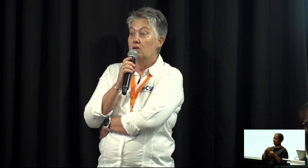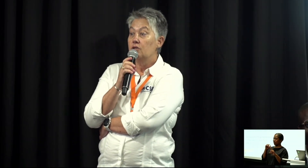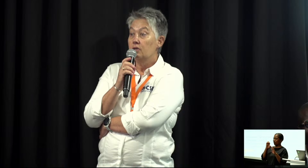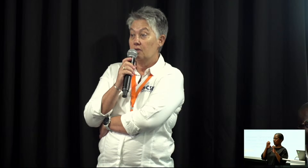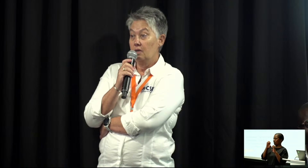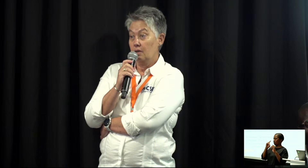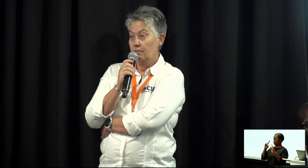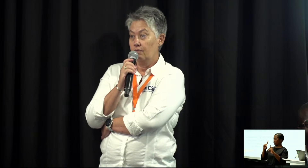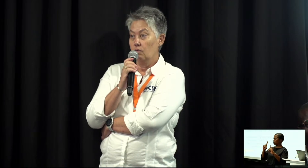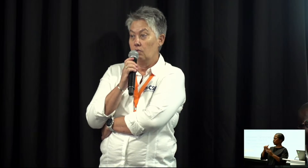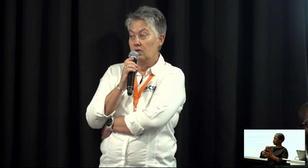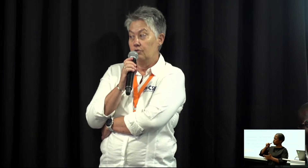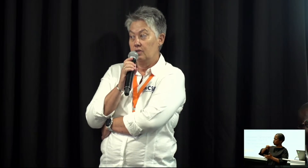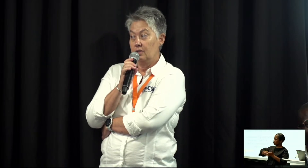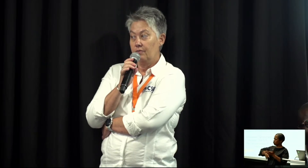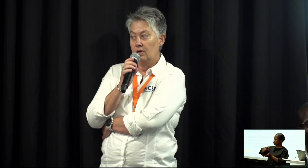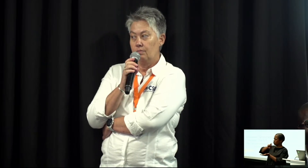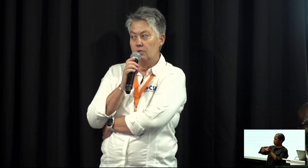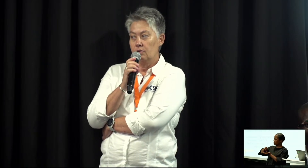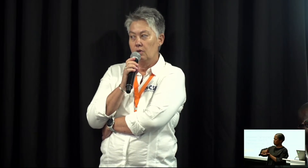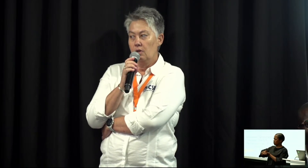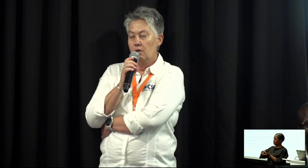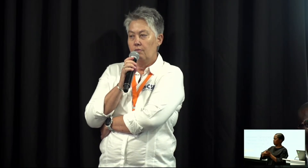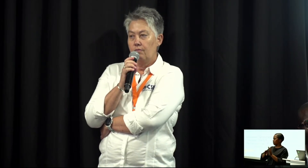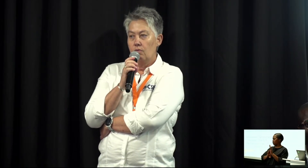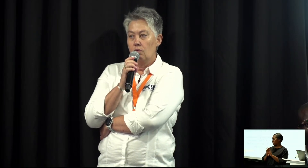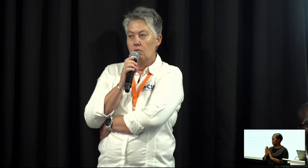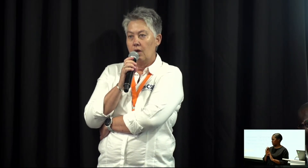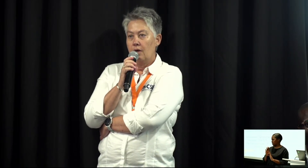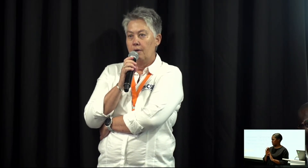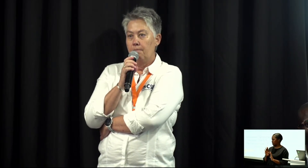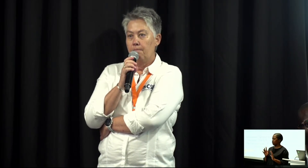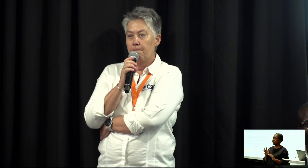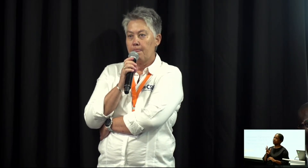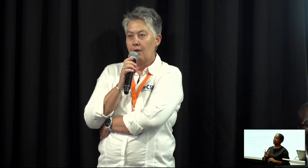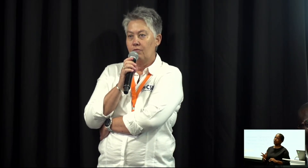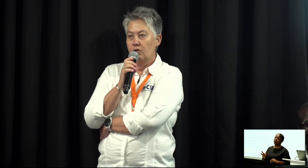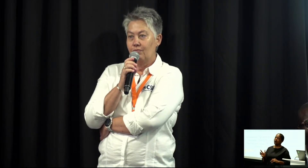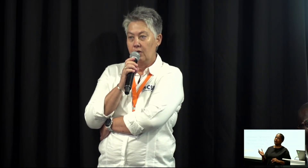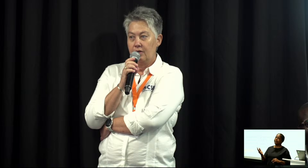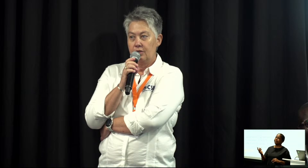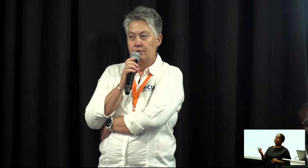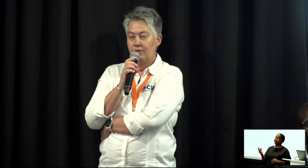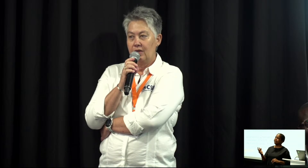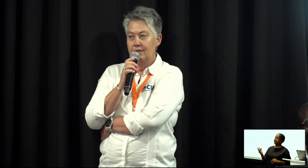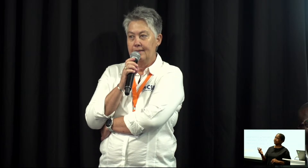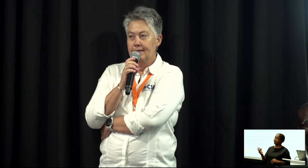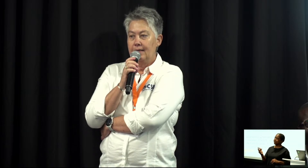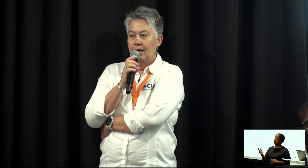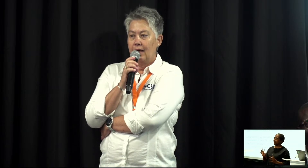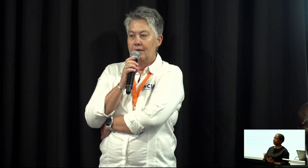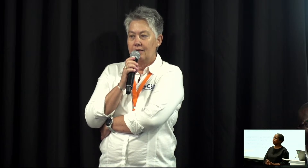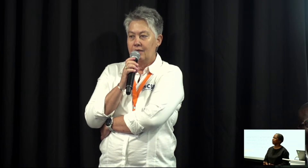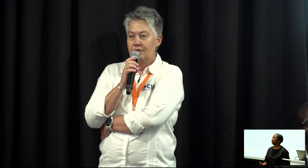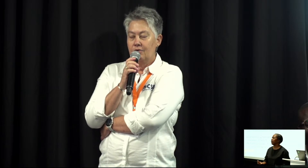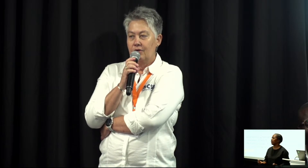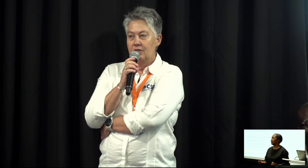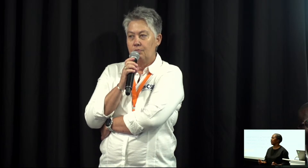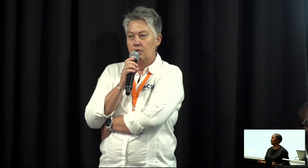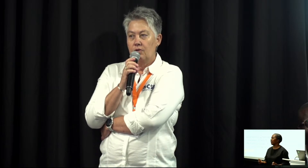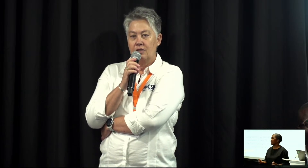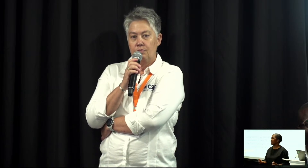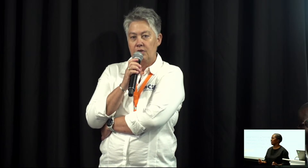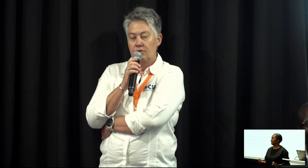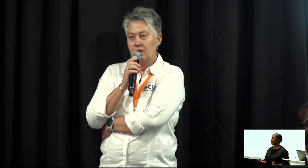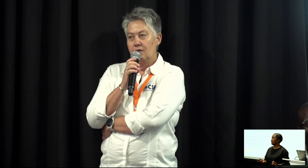for literacy development, for the foundation phase, and it